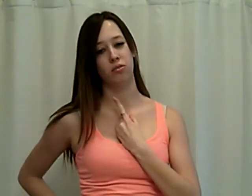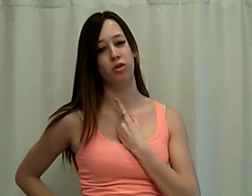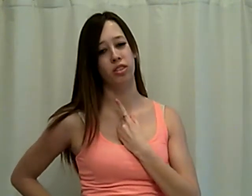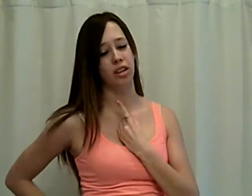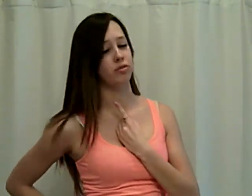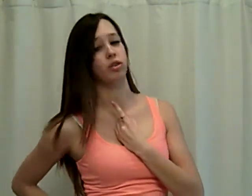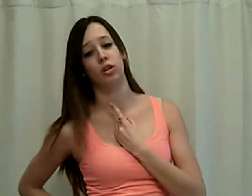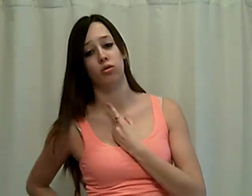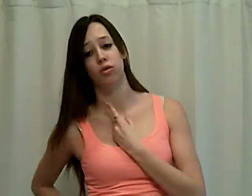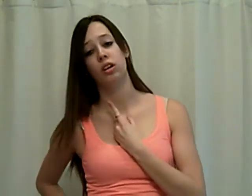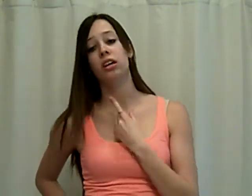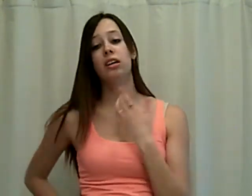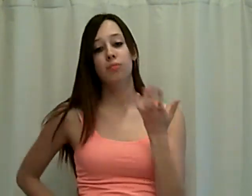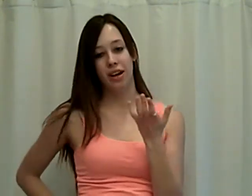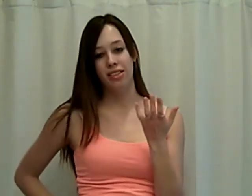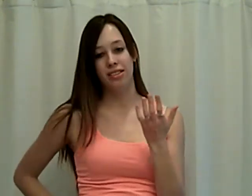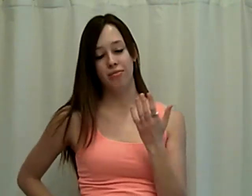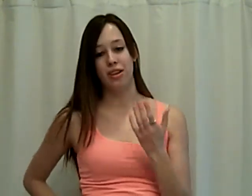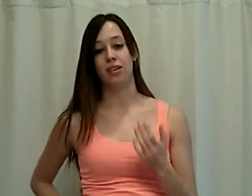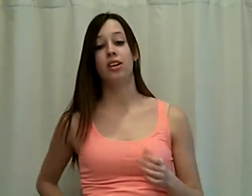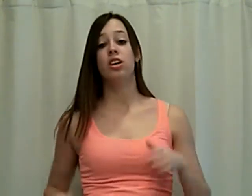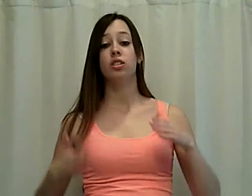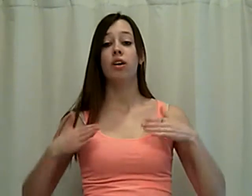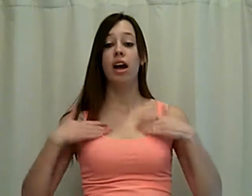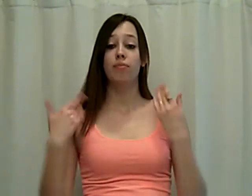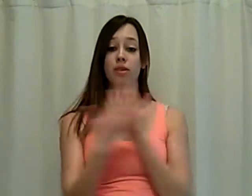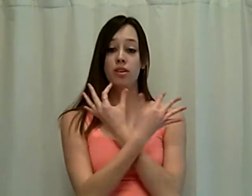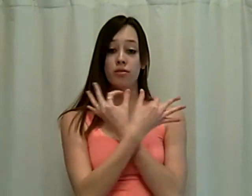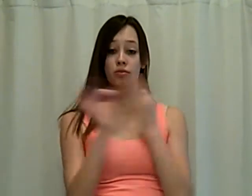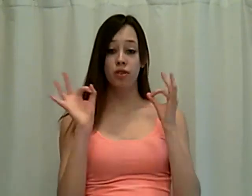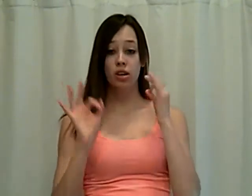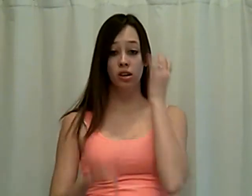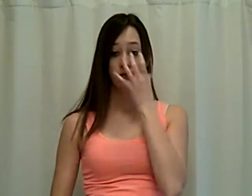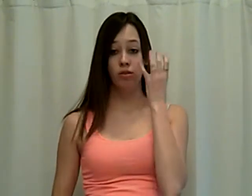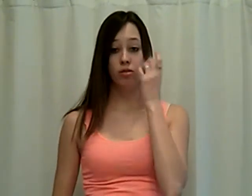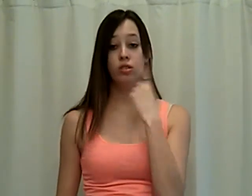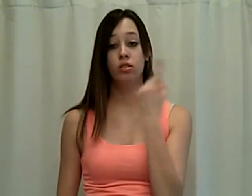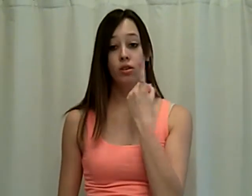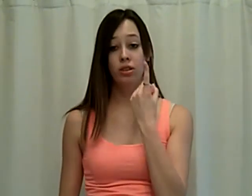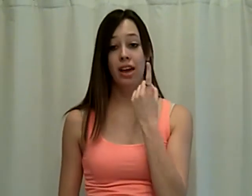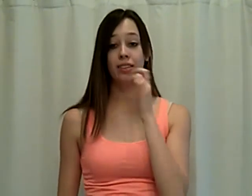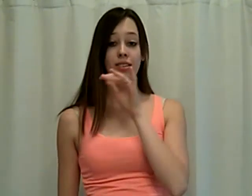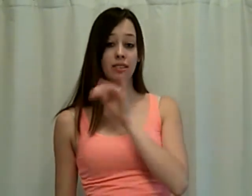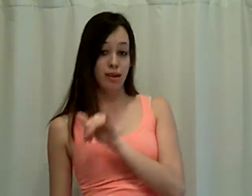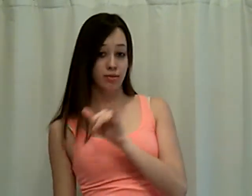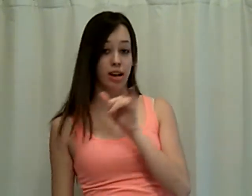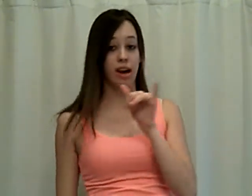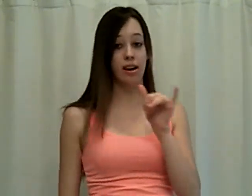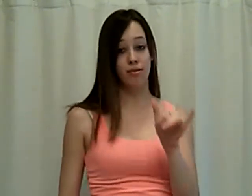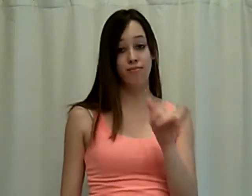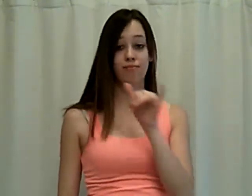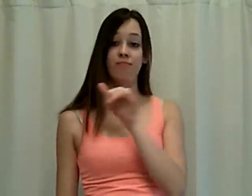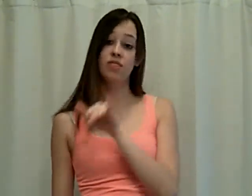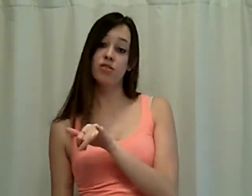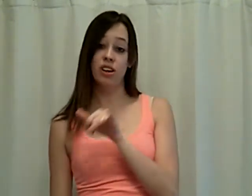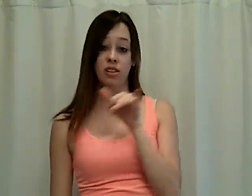more of the time for alone, but kind of the same thing. So we're happy, free, confused, and lonely at the same time. You can go like